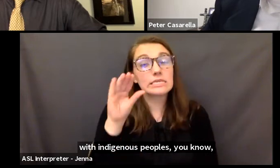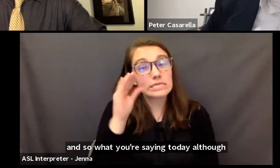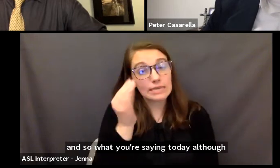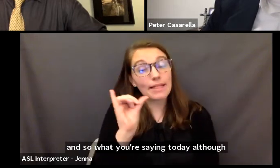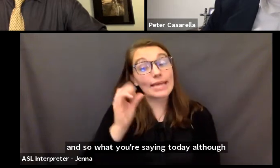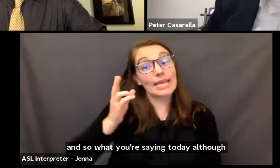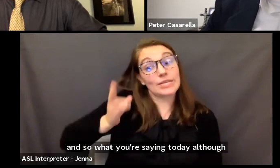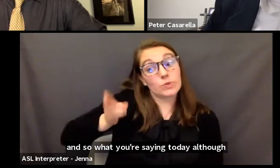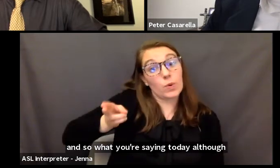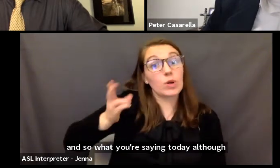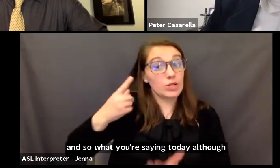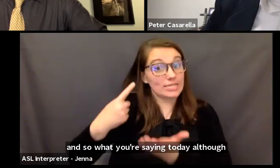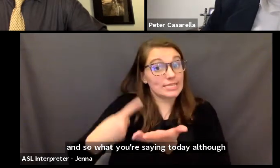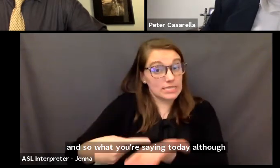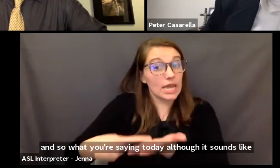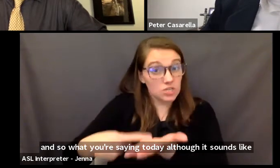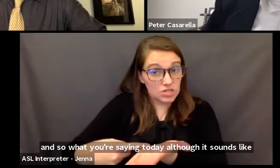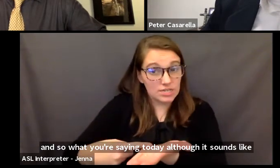historical discussion,